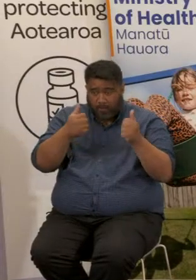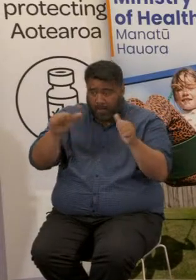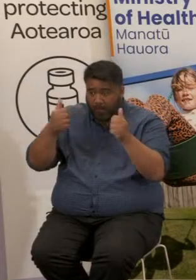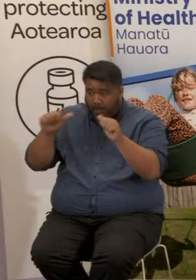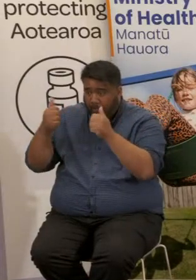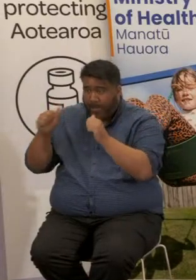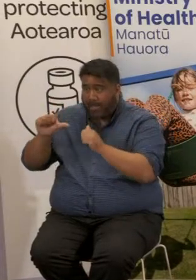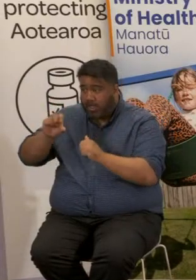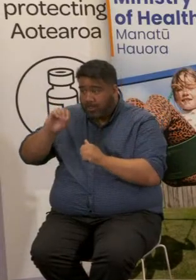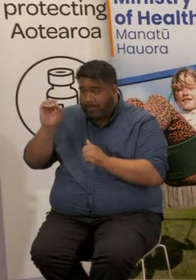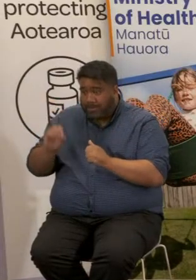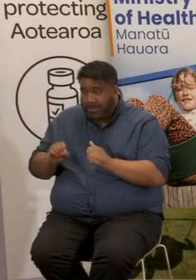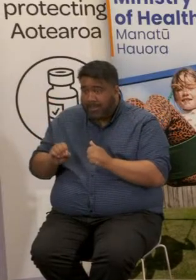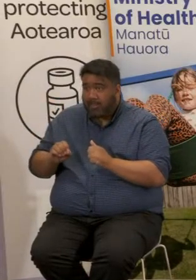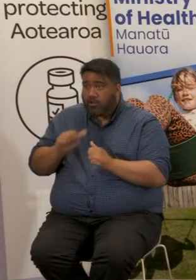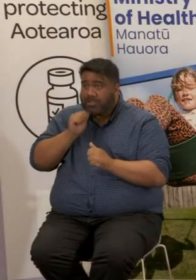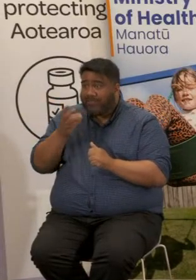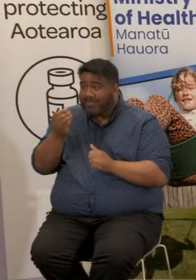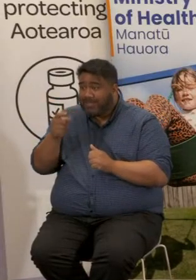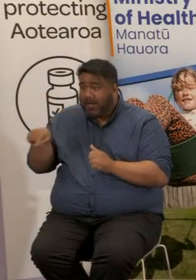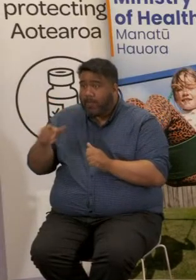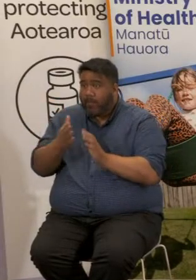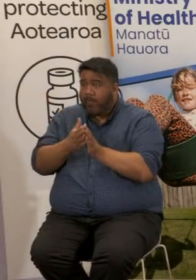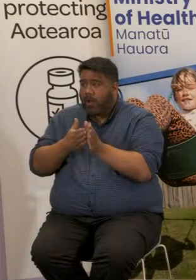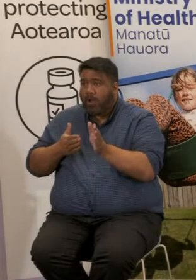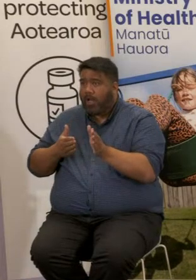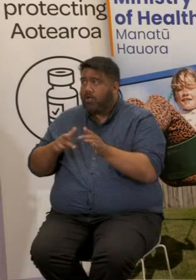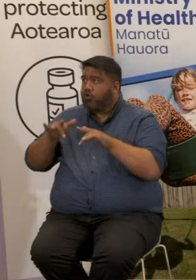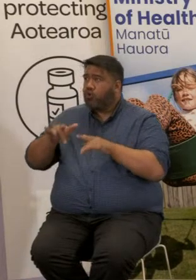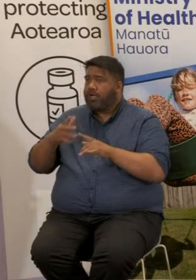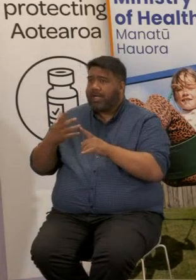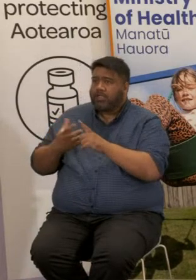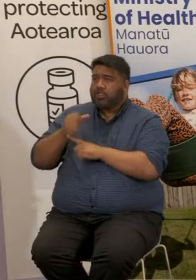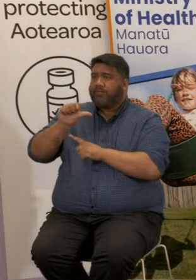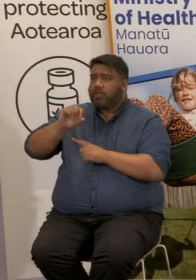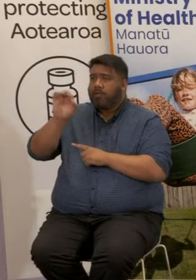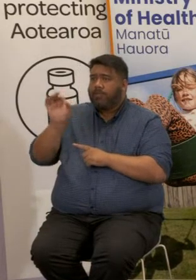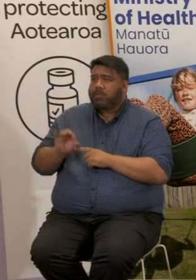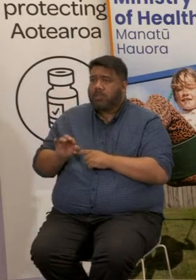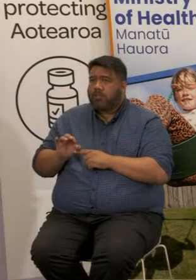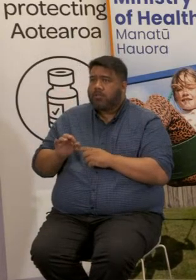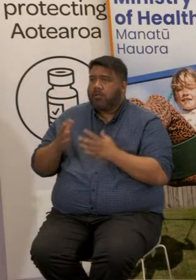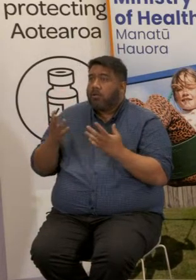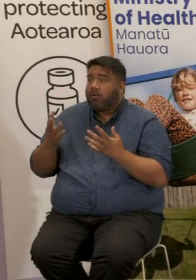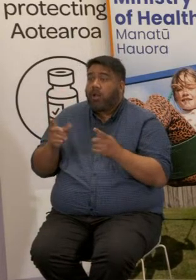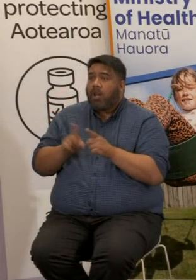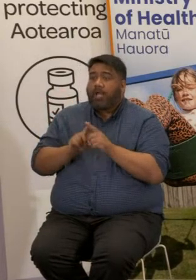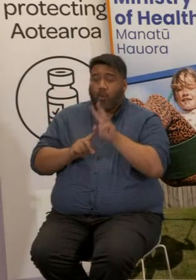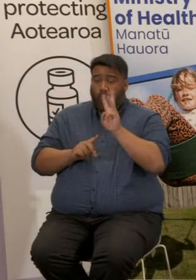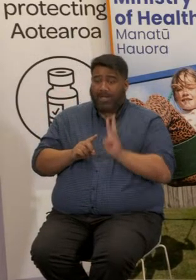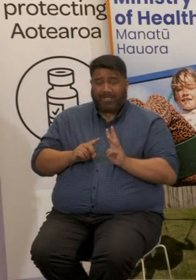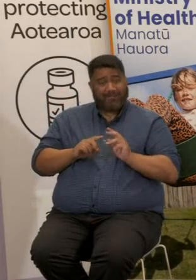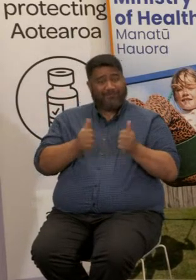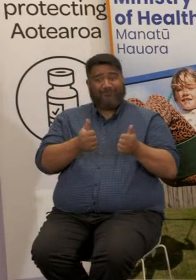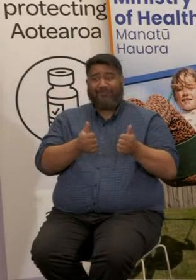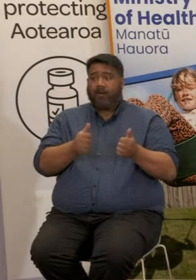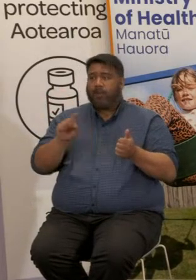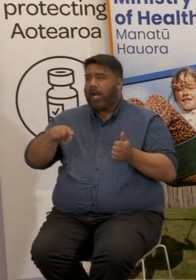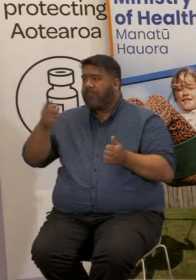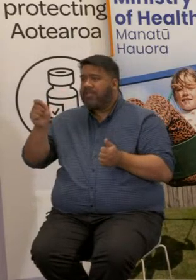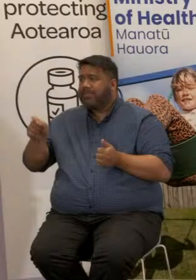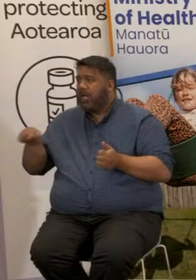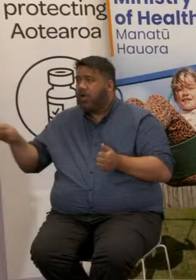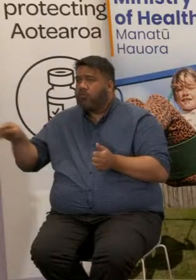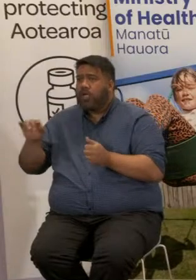behind. There is no point in having a highly vaccinated central Wellington when small rural towns are missing out. COVID will